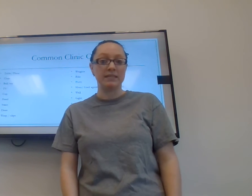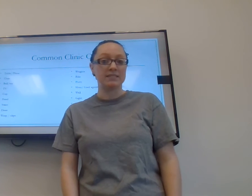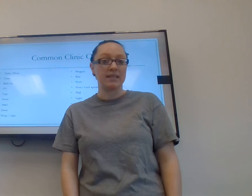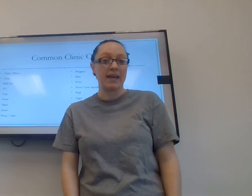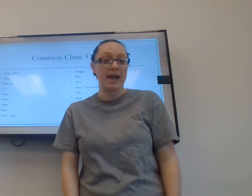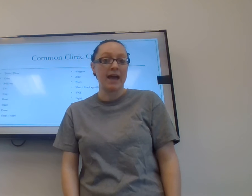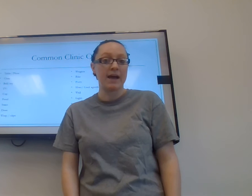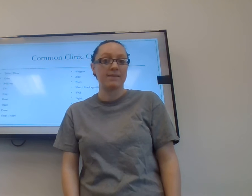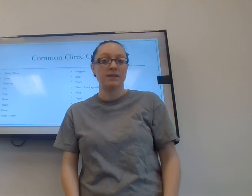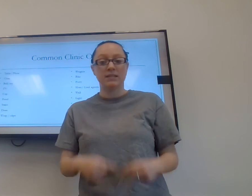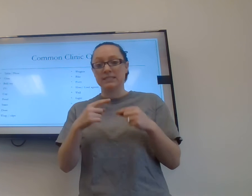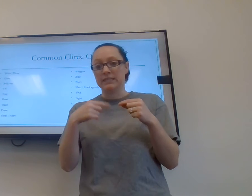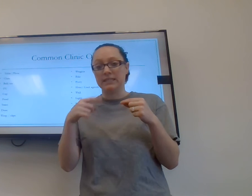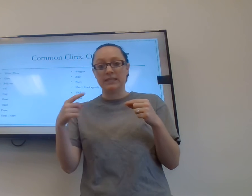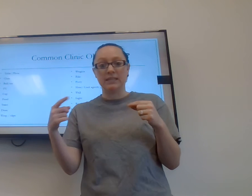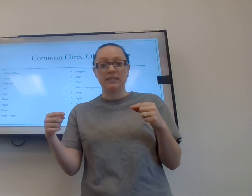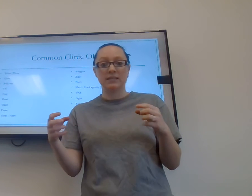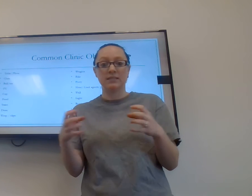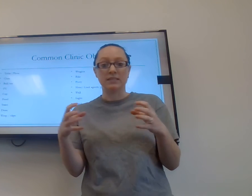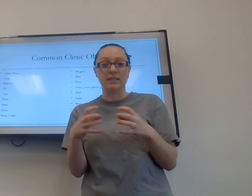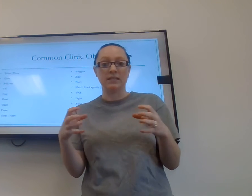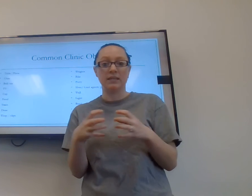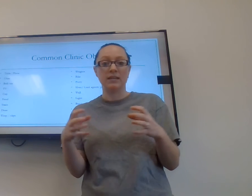that they have. Slinky.